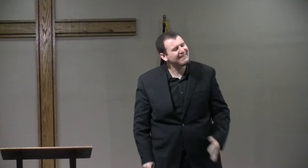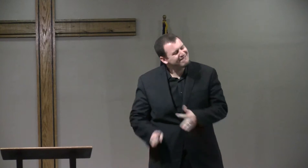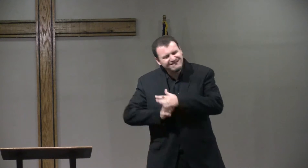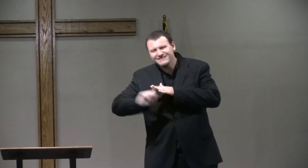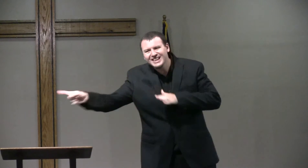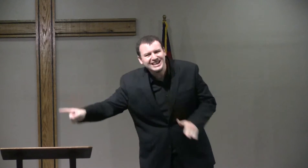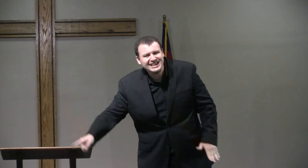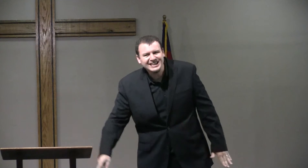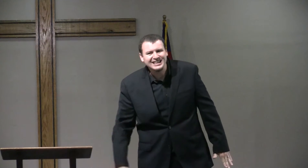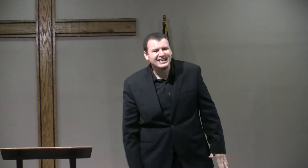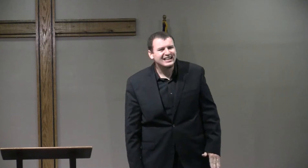Flee.